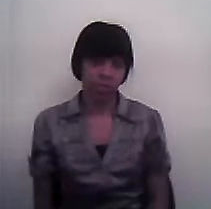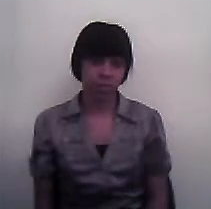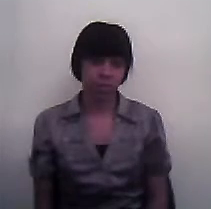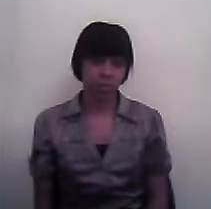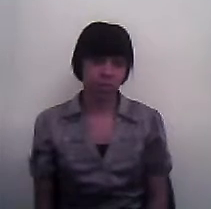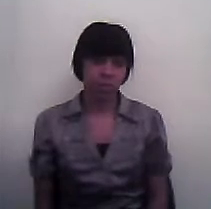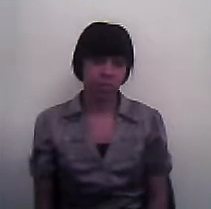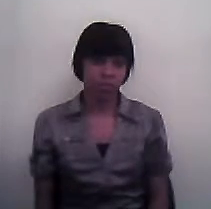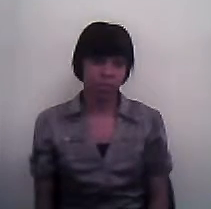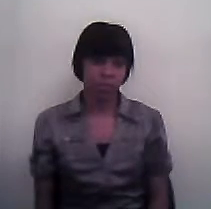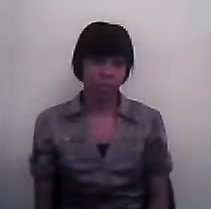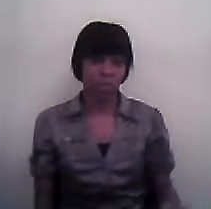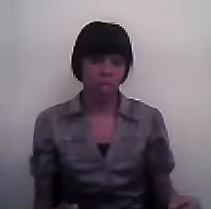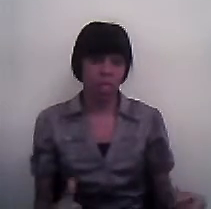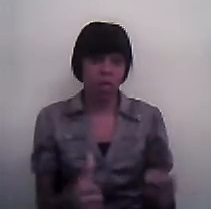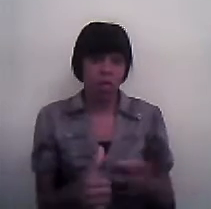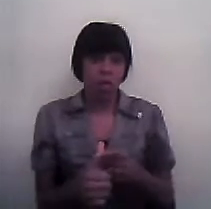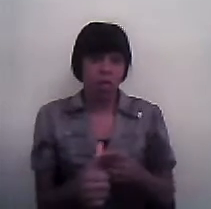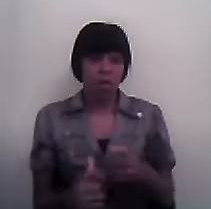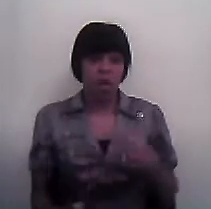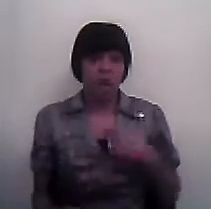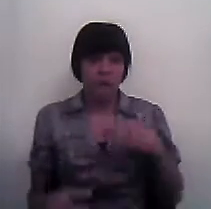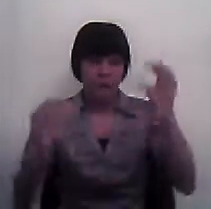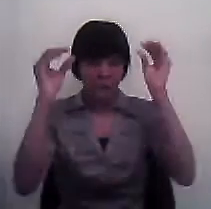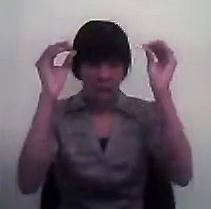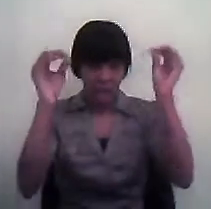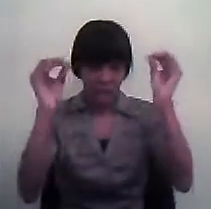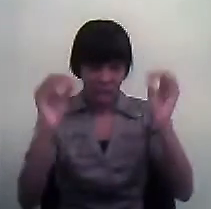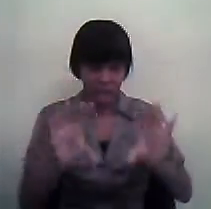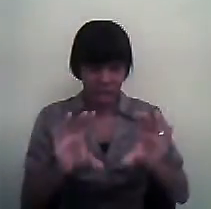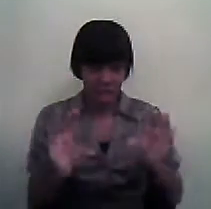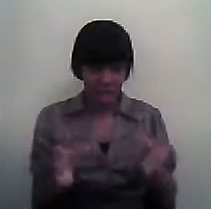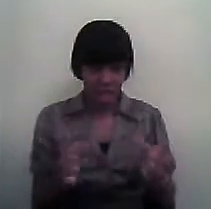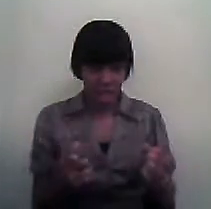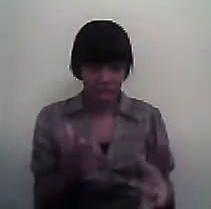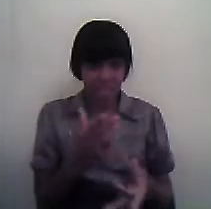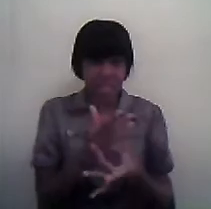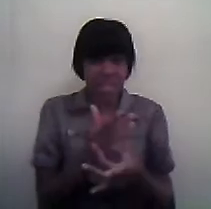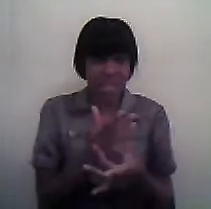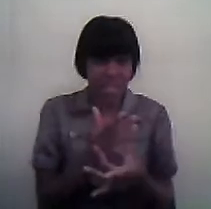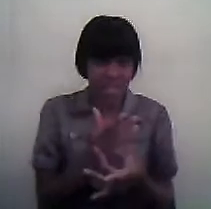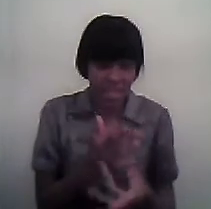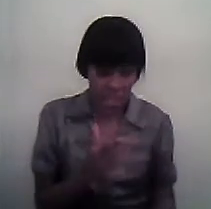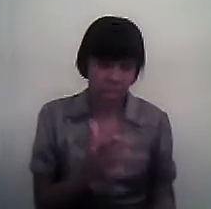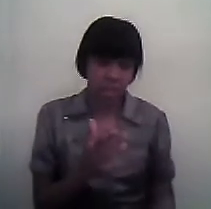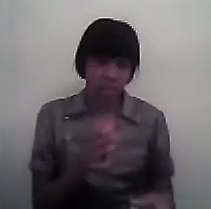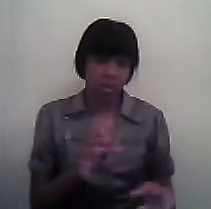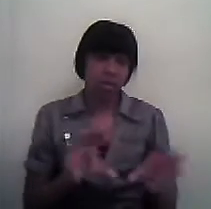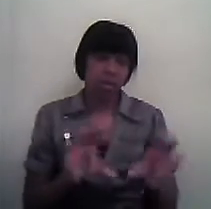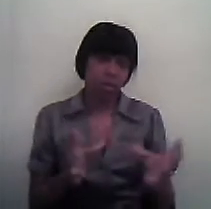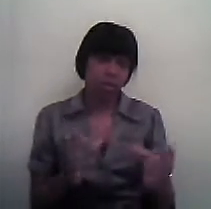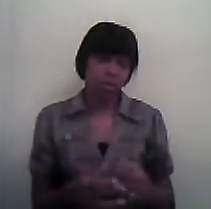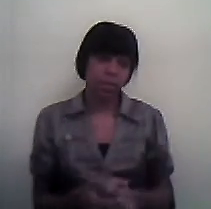I teach a class that is more of a skills-based class, and it's for freshman students in college, and it's a